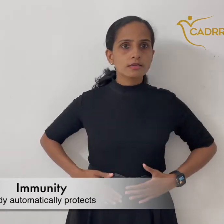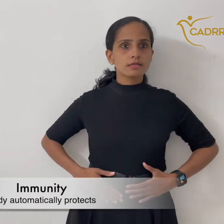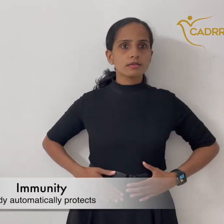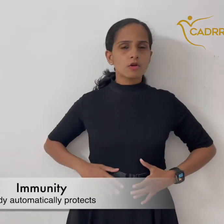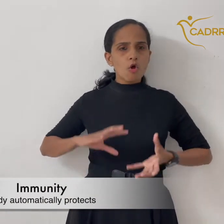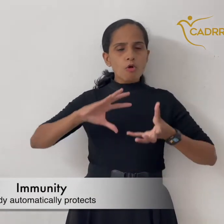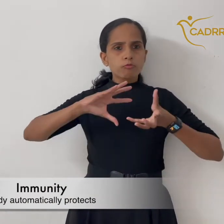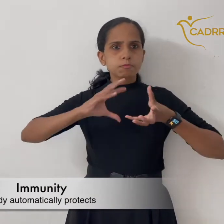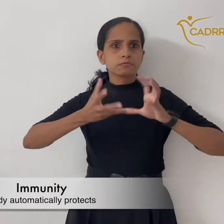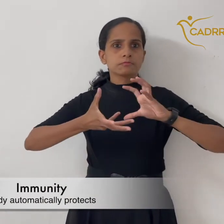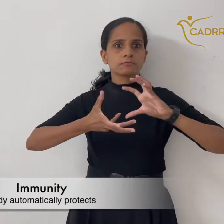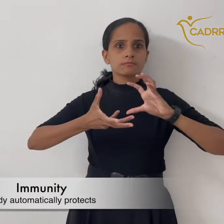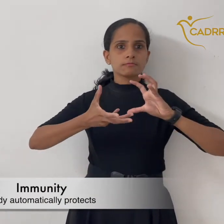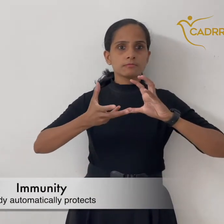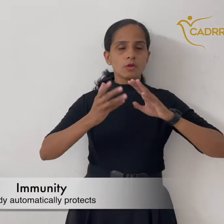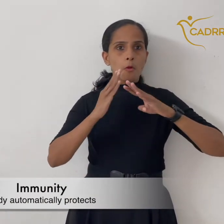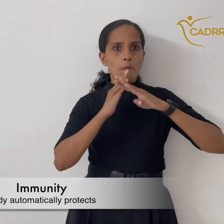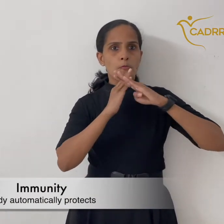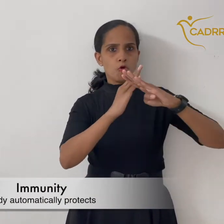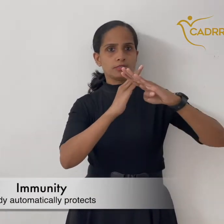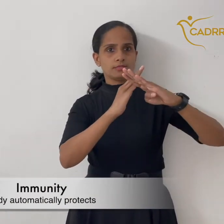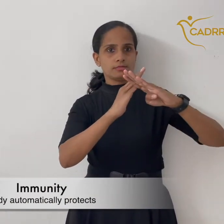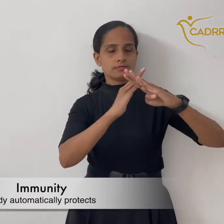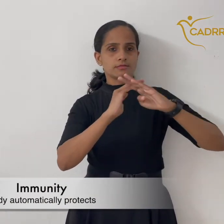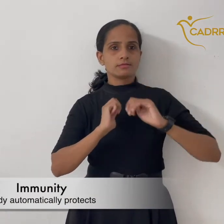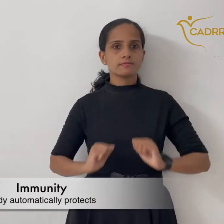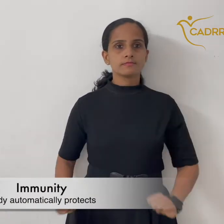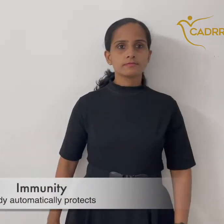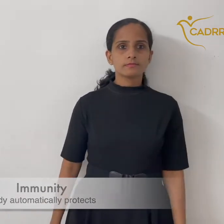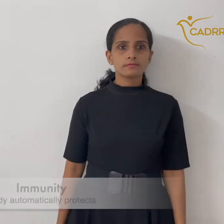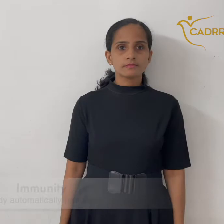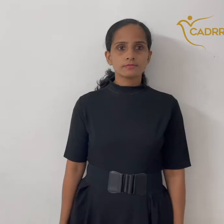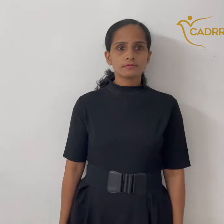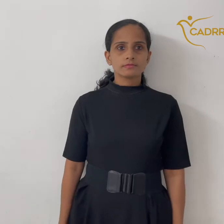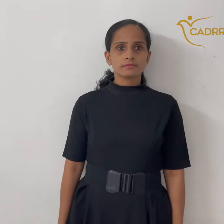Immunity. Body automatically protects.